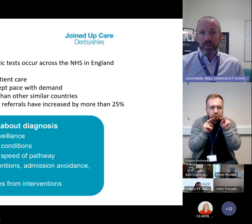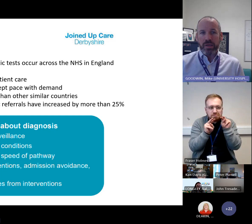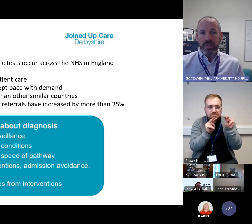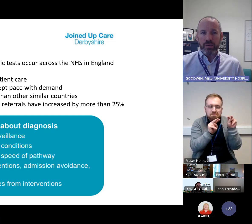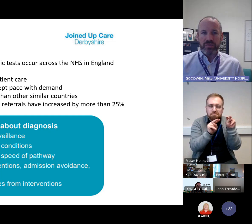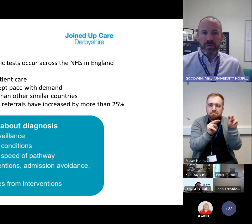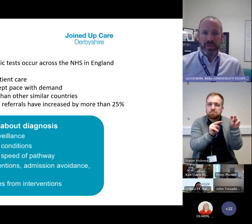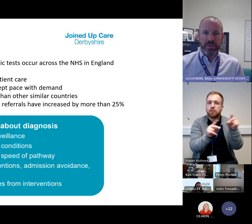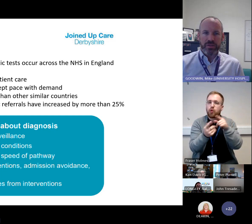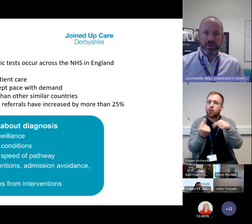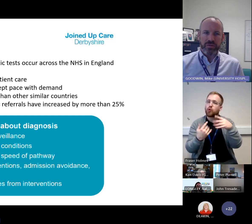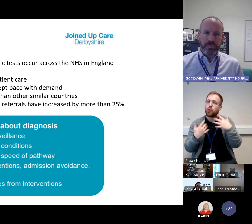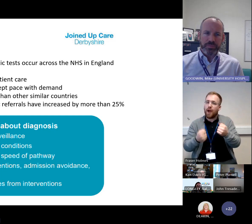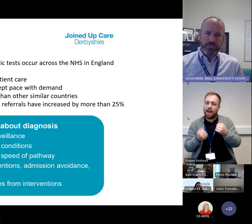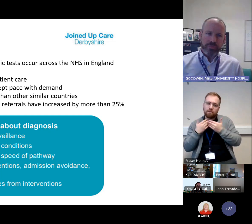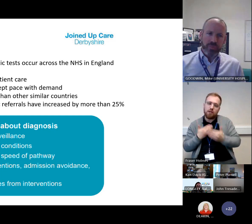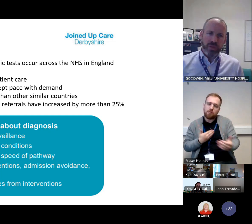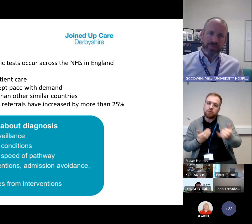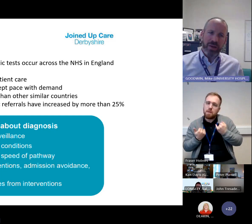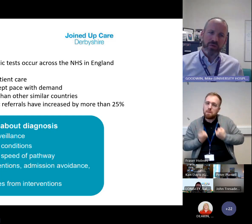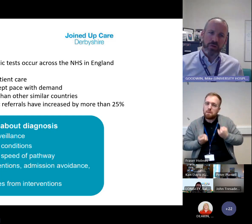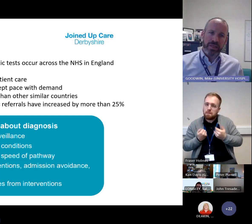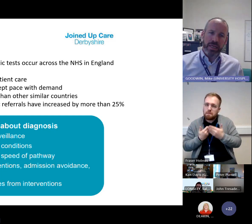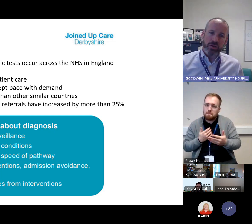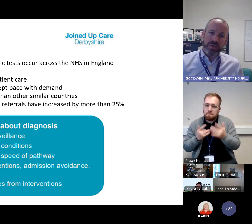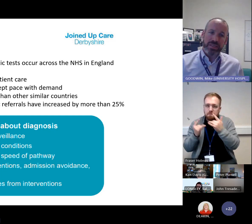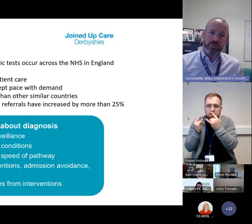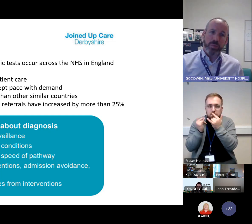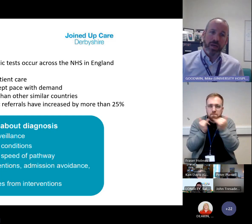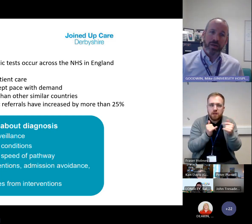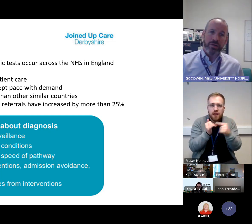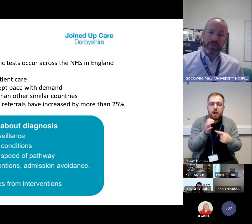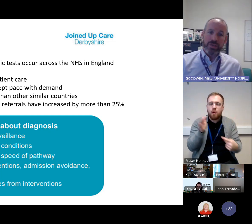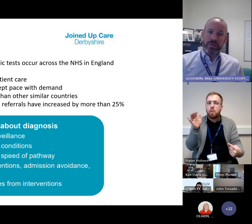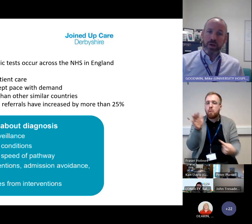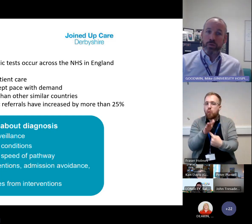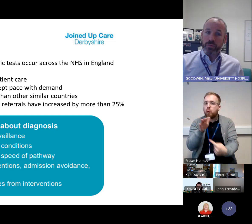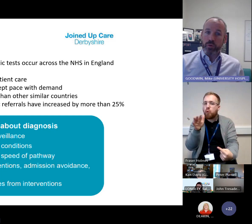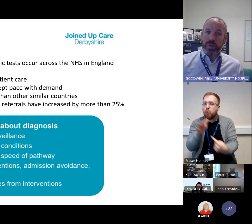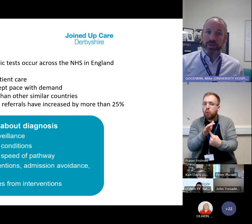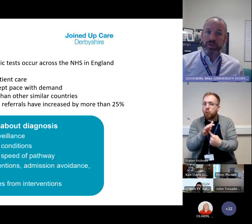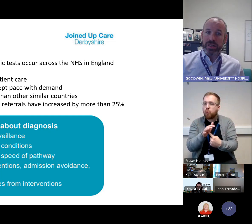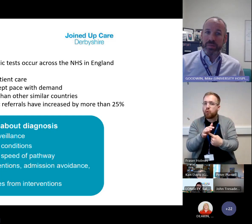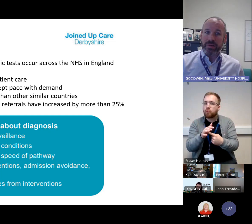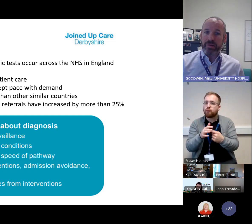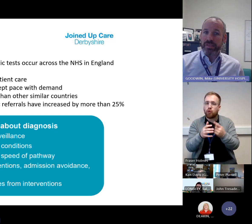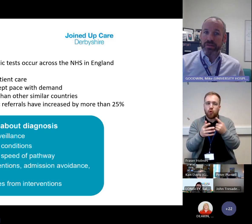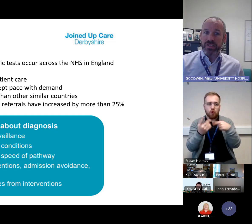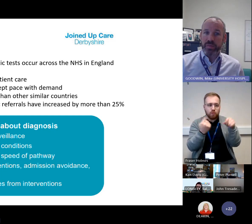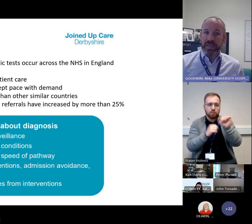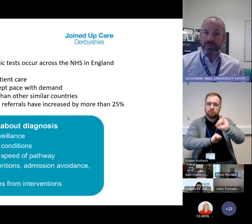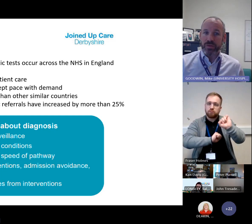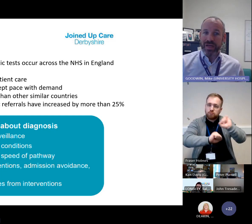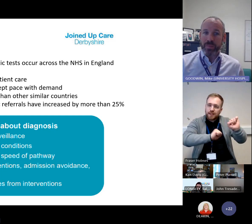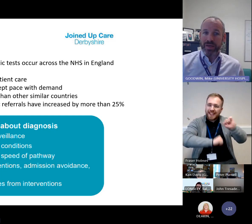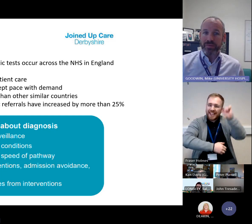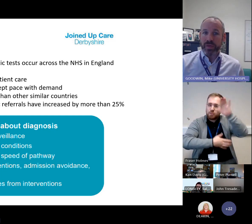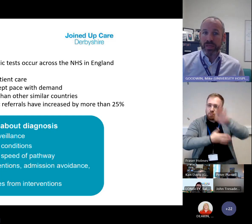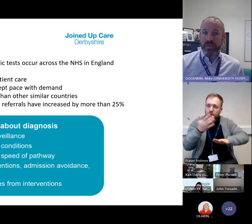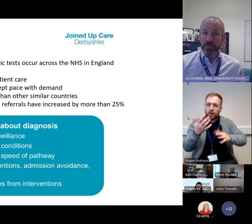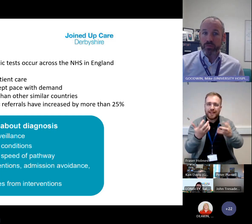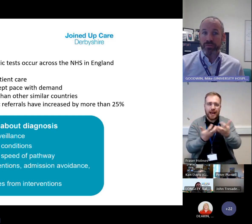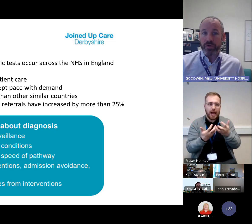with long-term conditions, they're absolutely a critical part of overall patient experience and the speed of all of